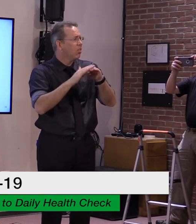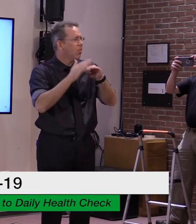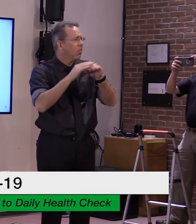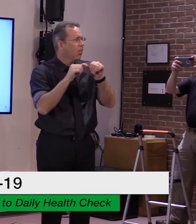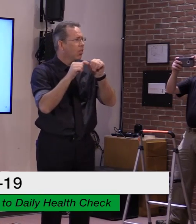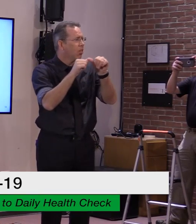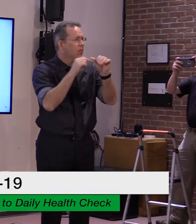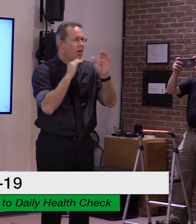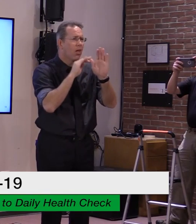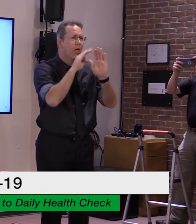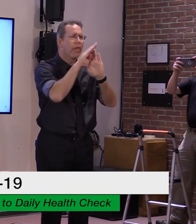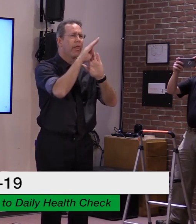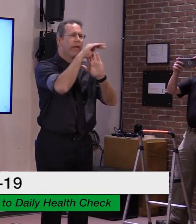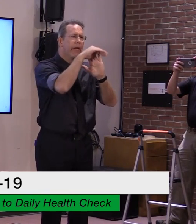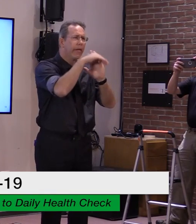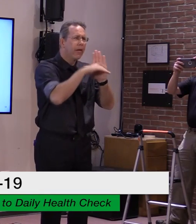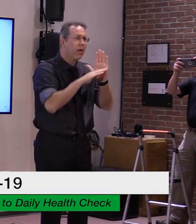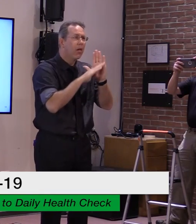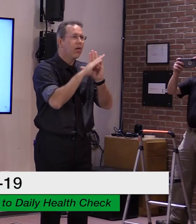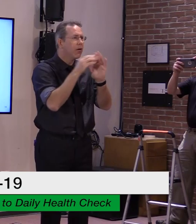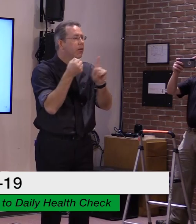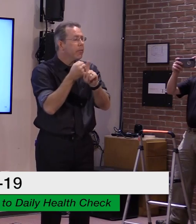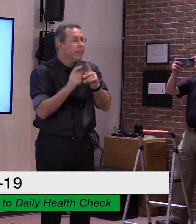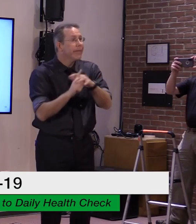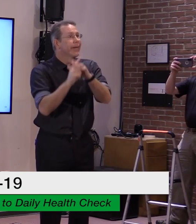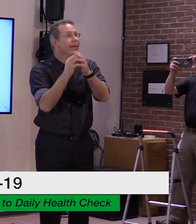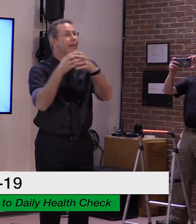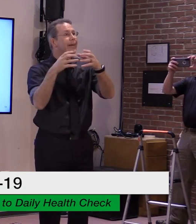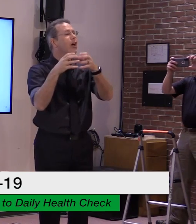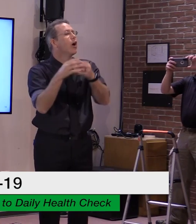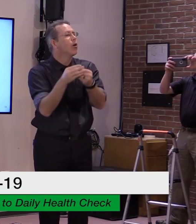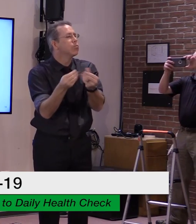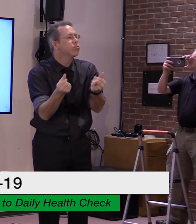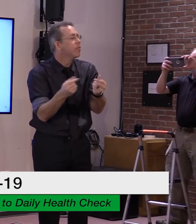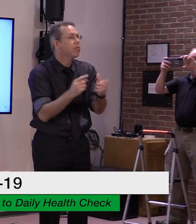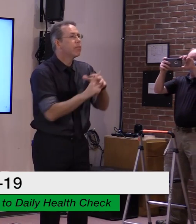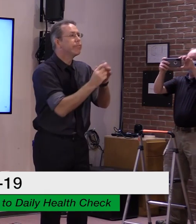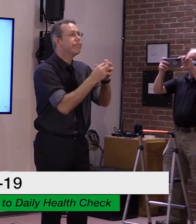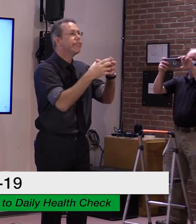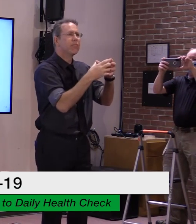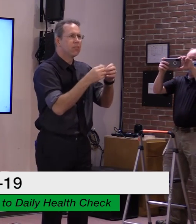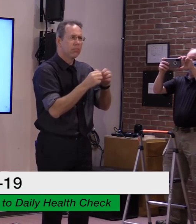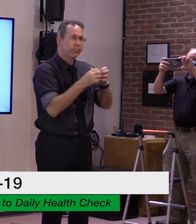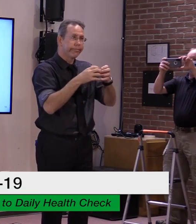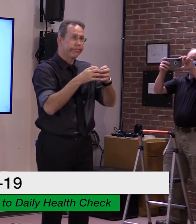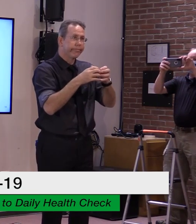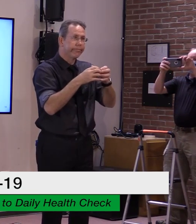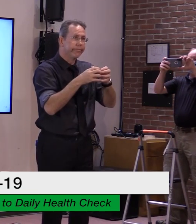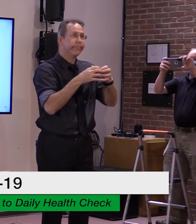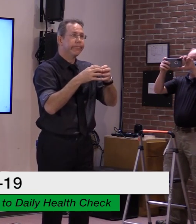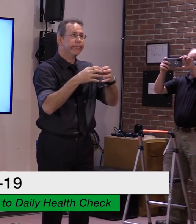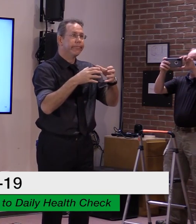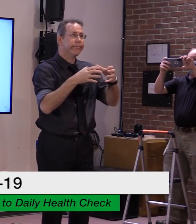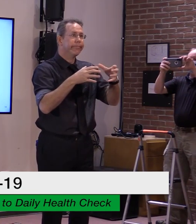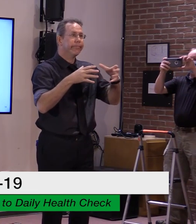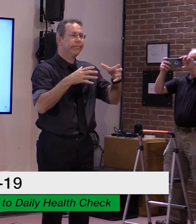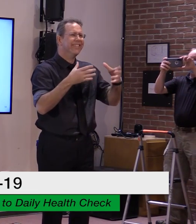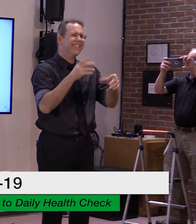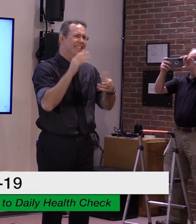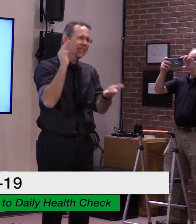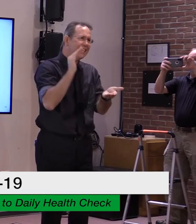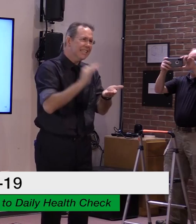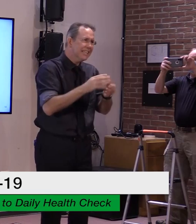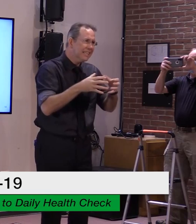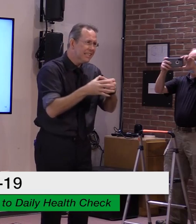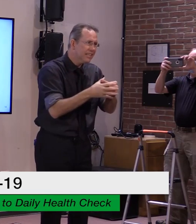state and not necessarily in a sustained manner but here like the regional map indicated there is sustained growth week over week in